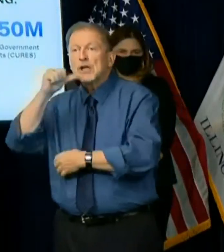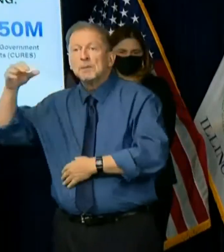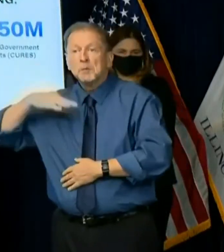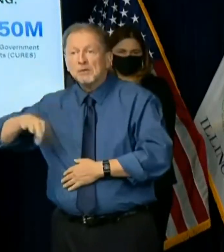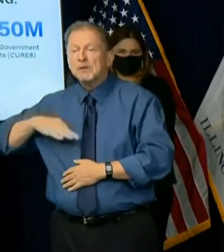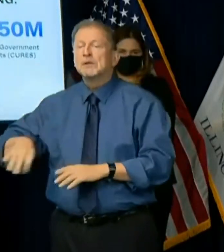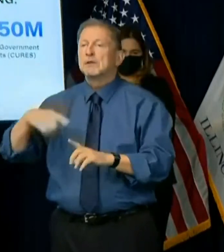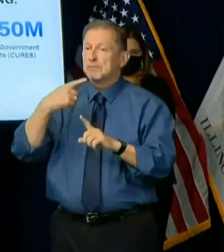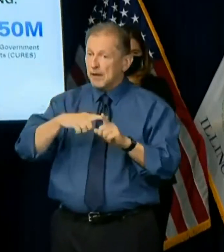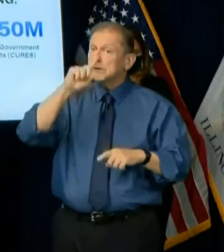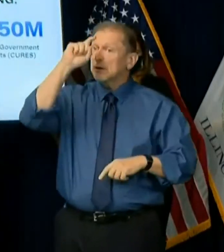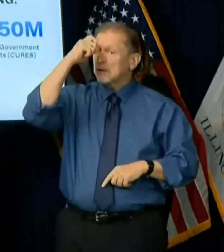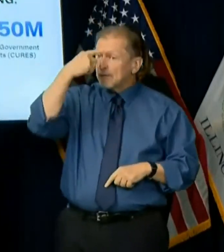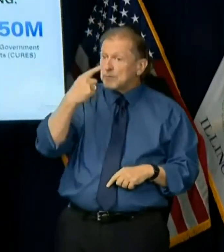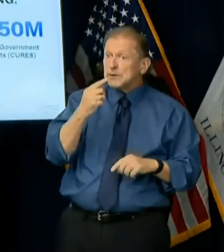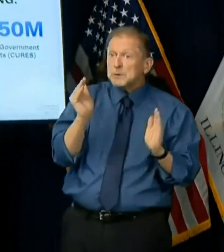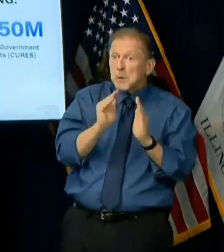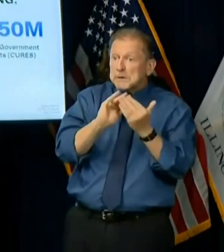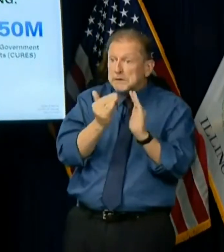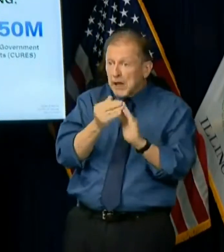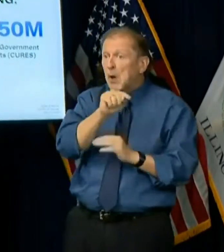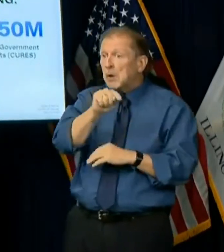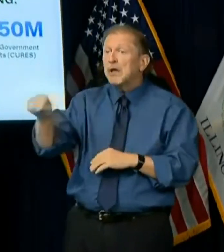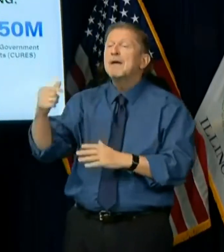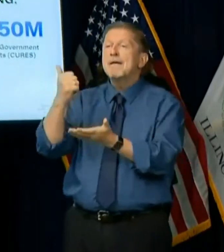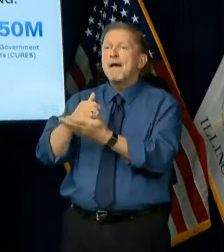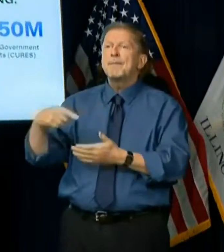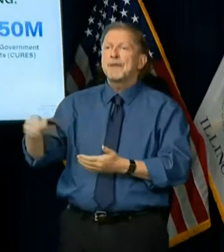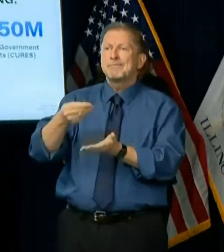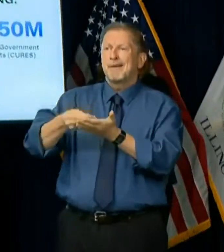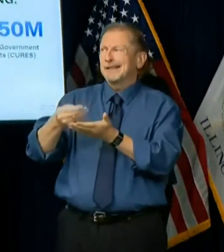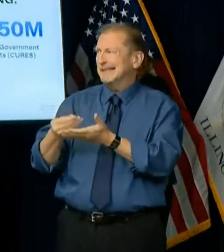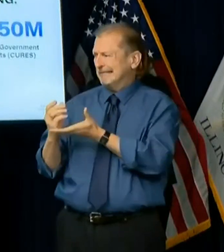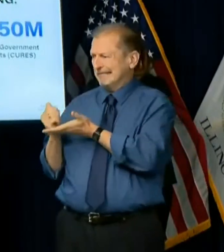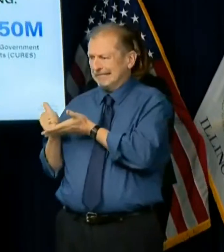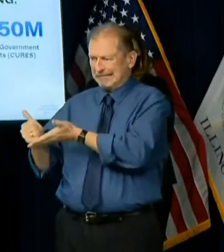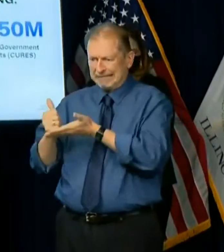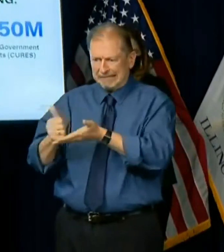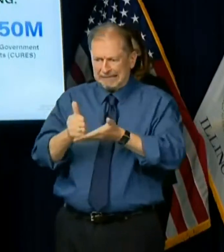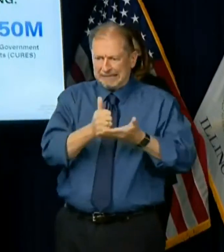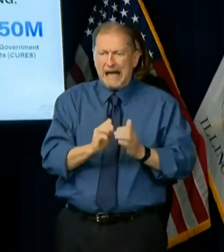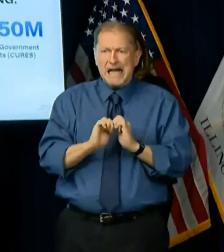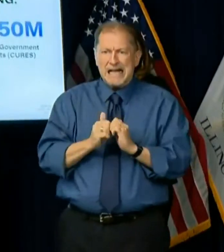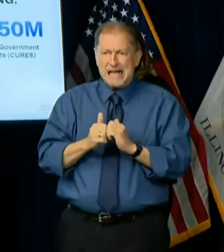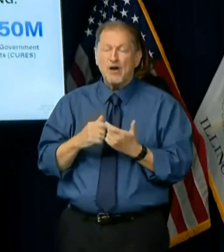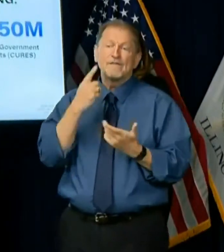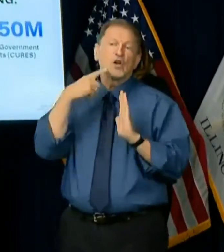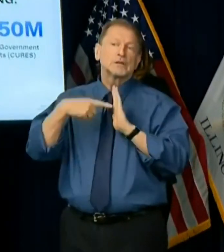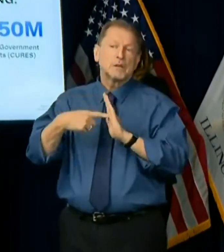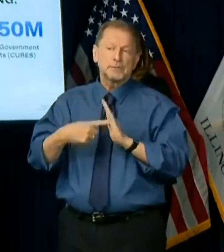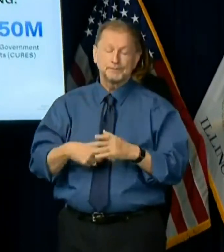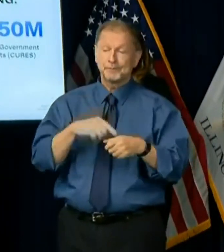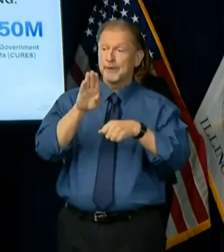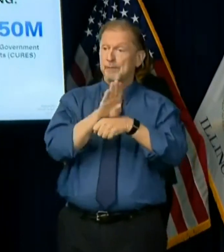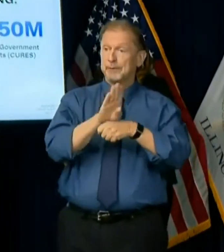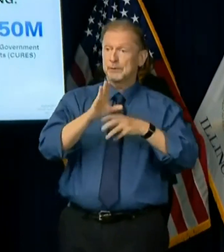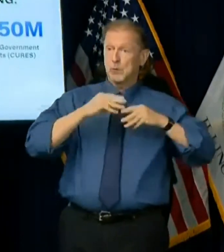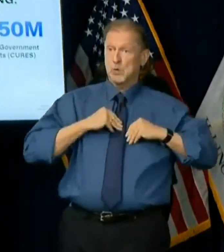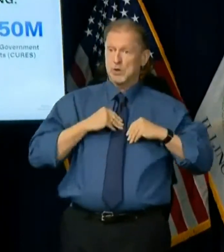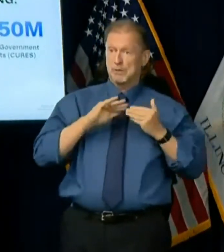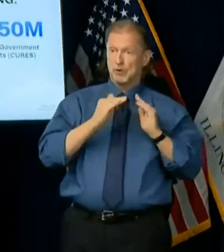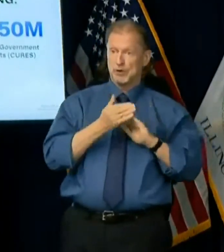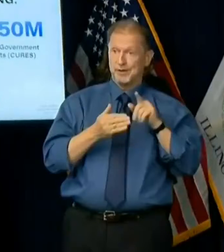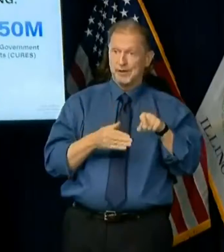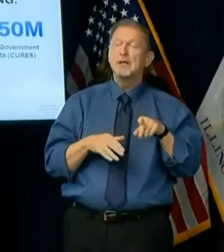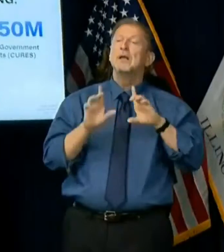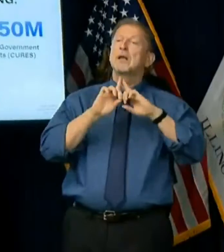local governments to help them get through this pandemic. For business owners and communities, I've directed the Department of